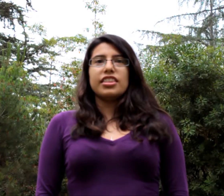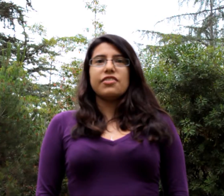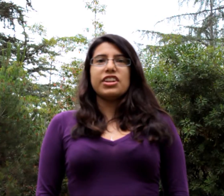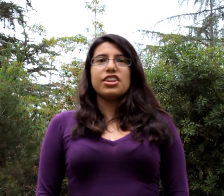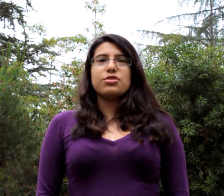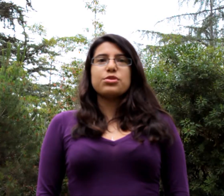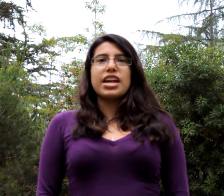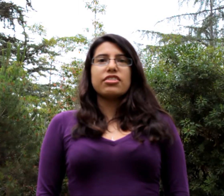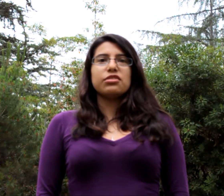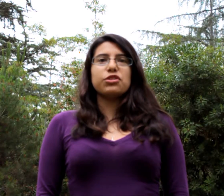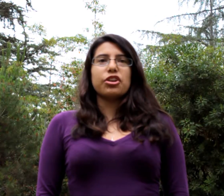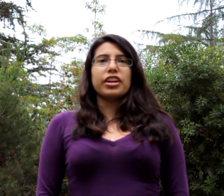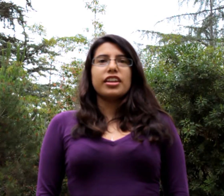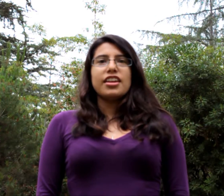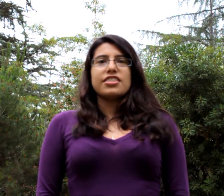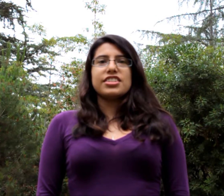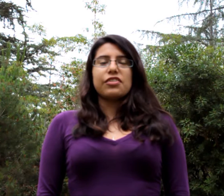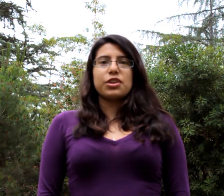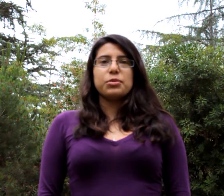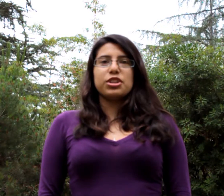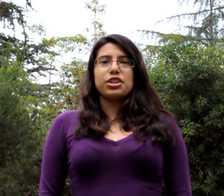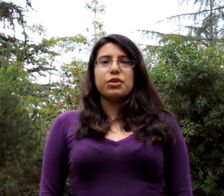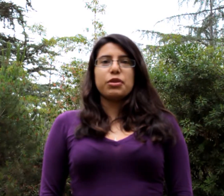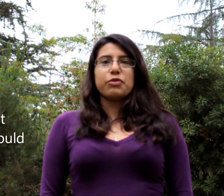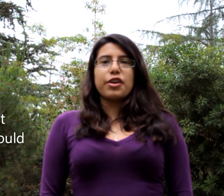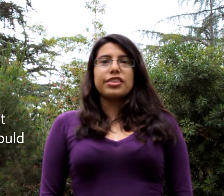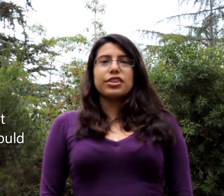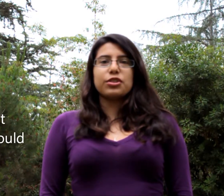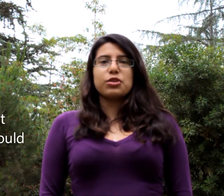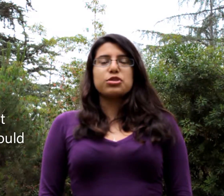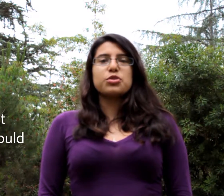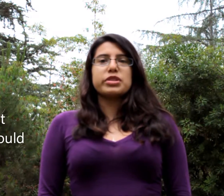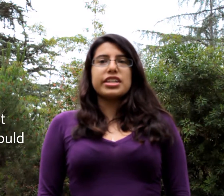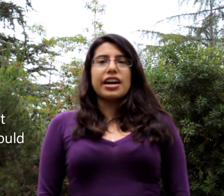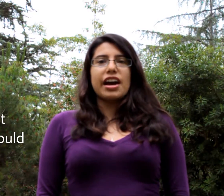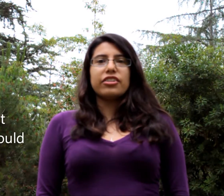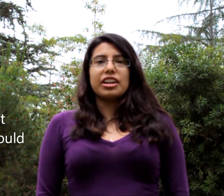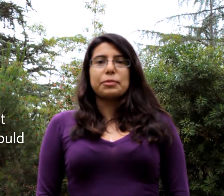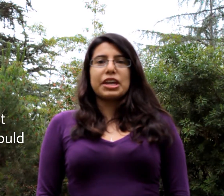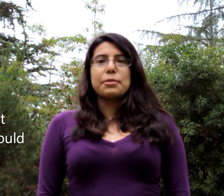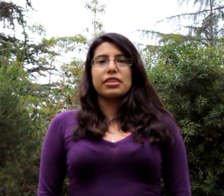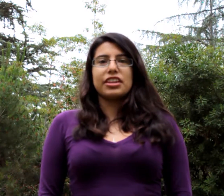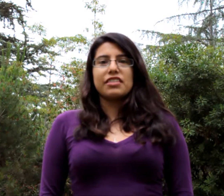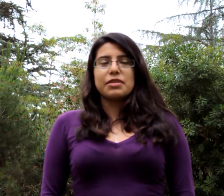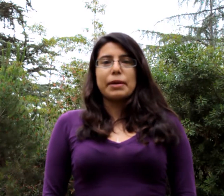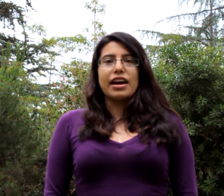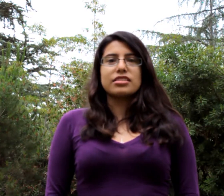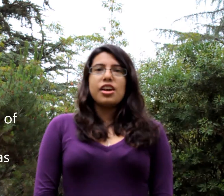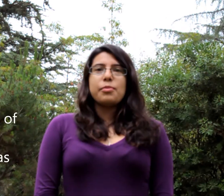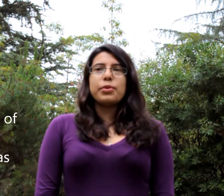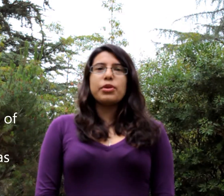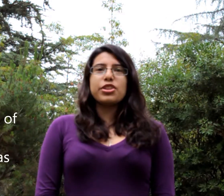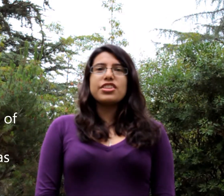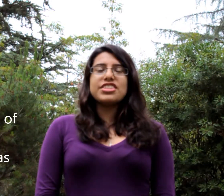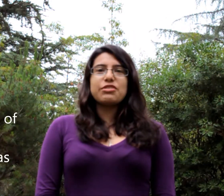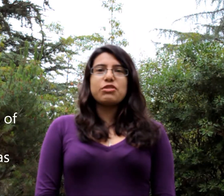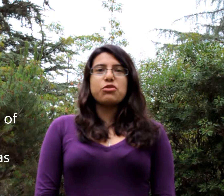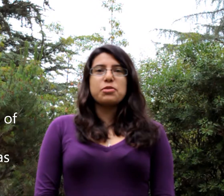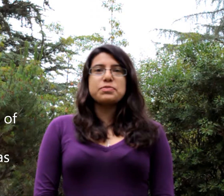the video, Sound and Fury, the deaf community were afraid that their culture would die out and become a thing of the past. But with all the different forms